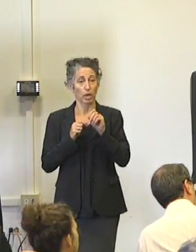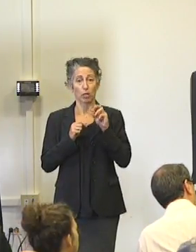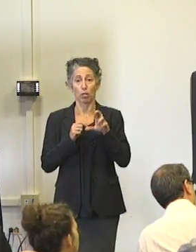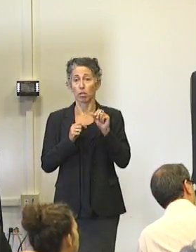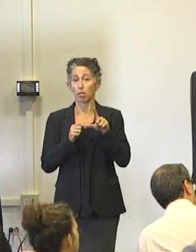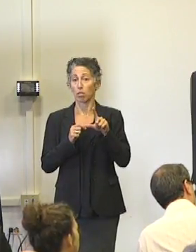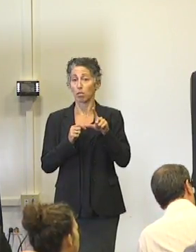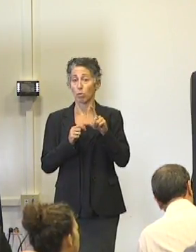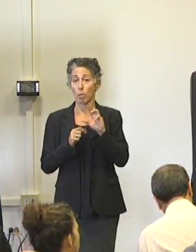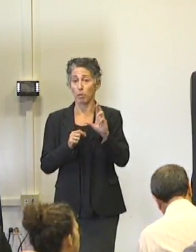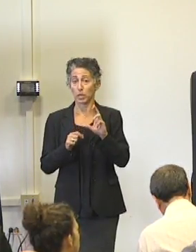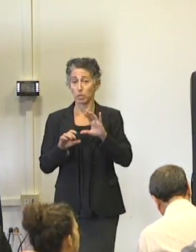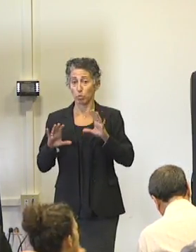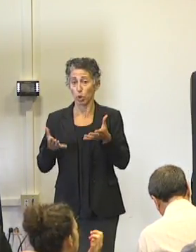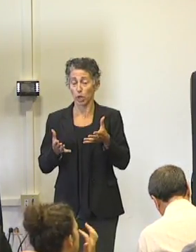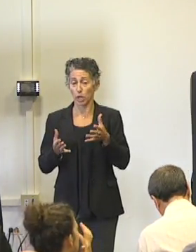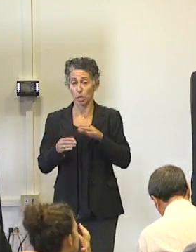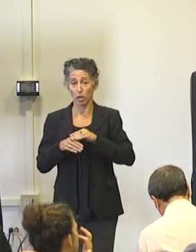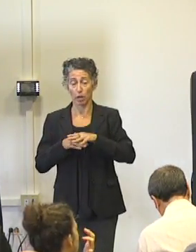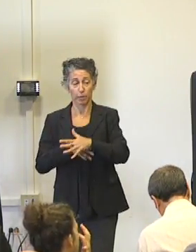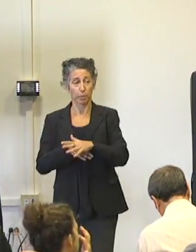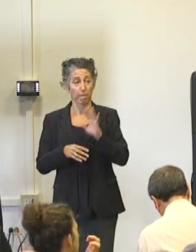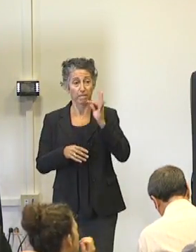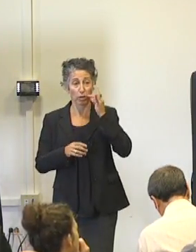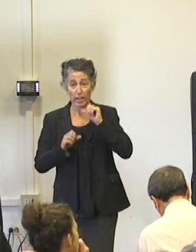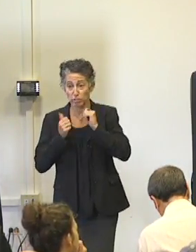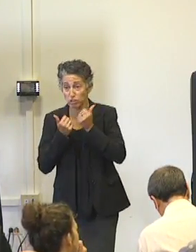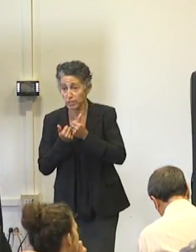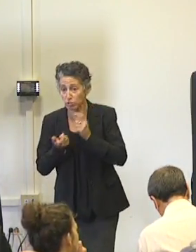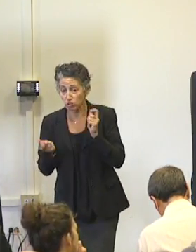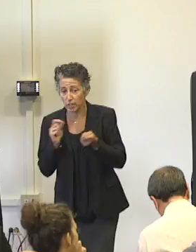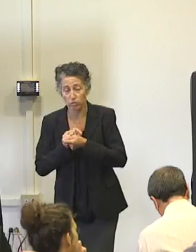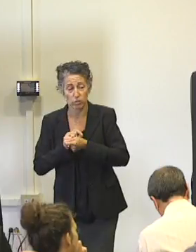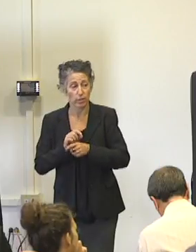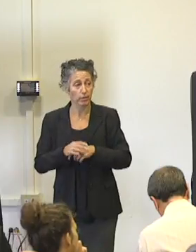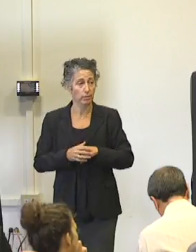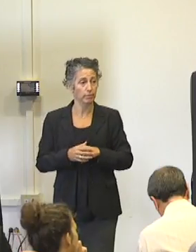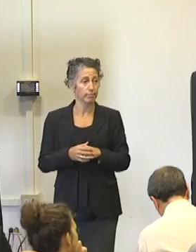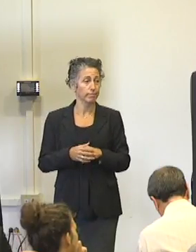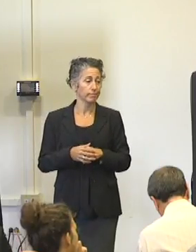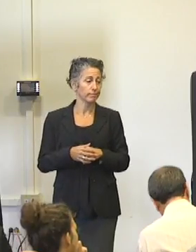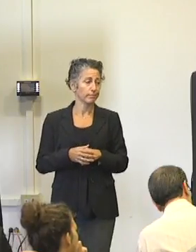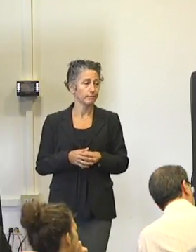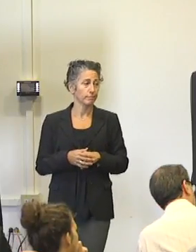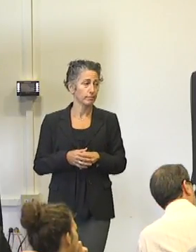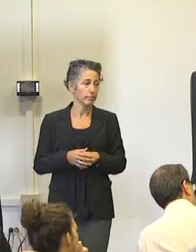huge changes are going through. In federal agencies, this is happening. You know,